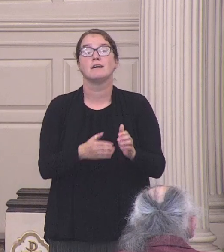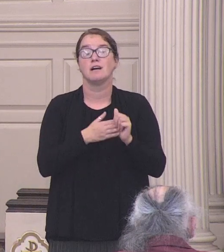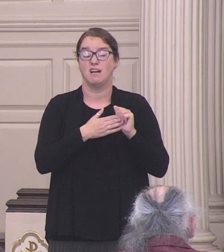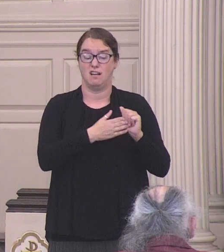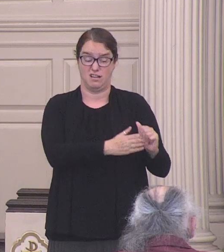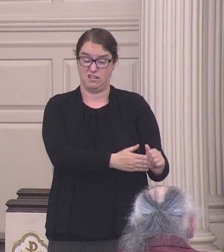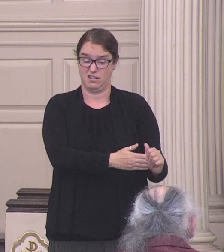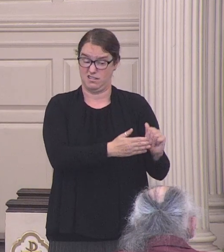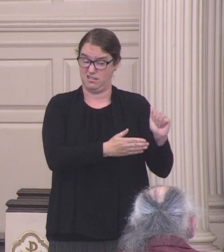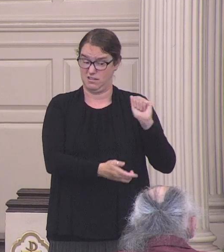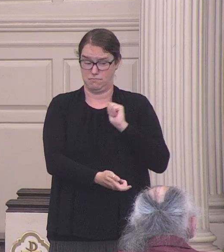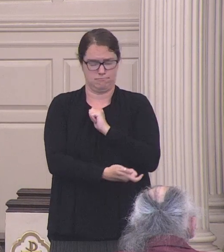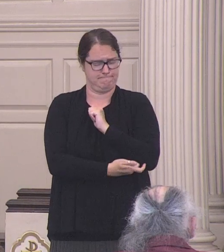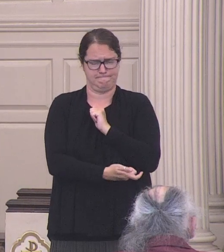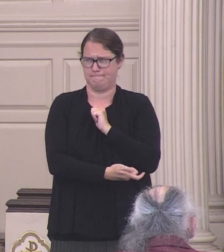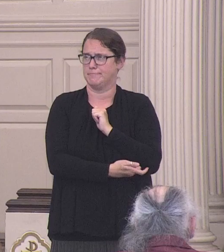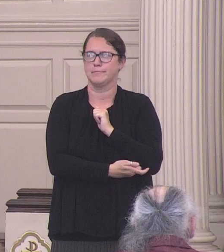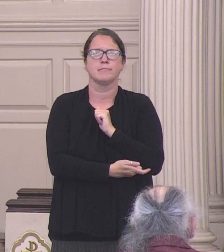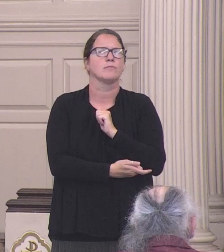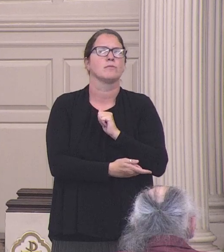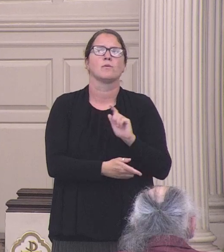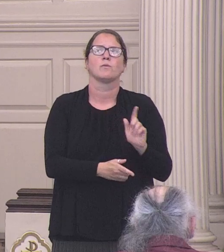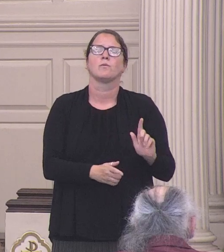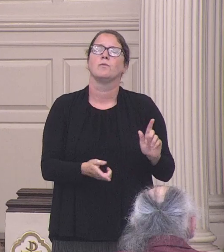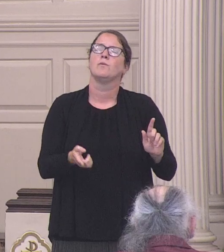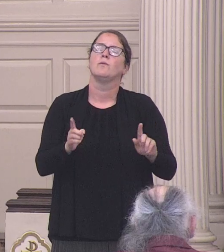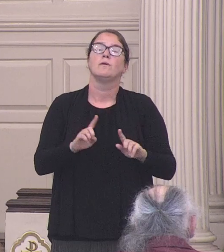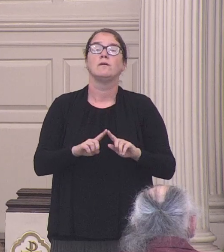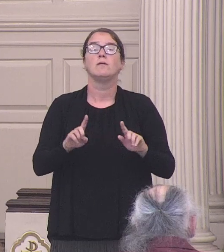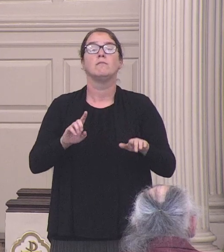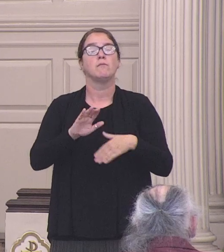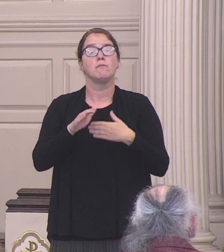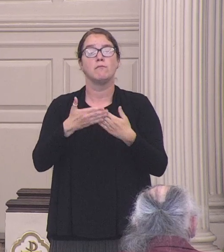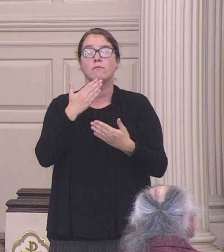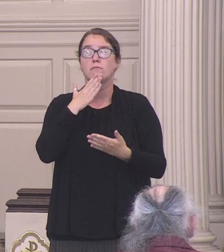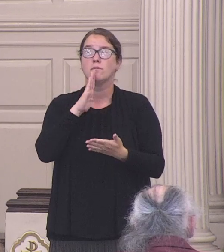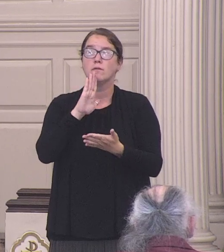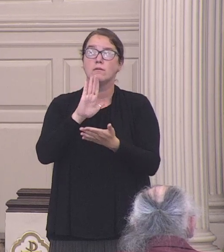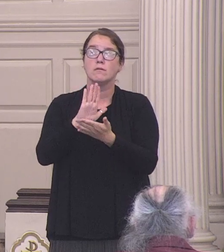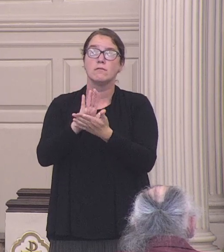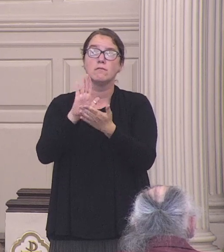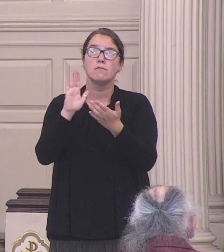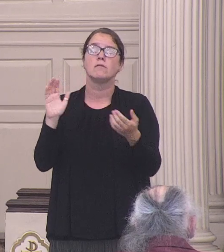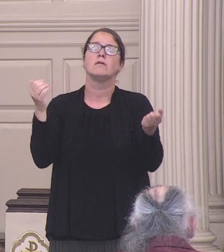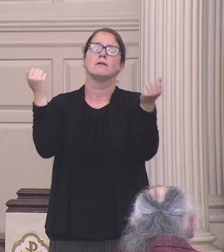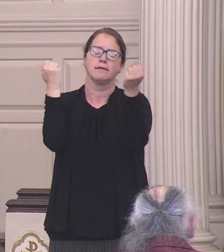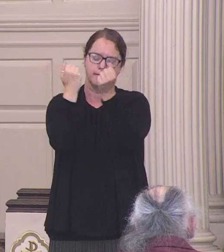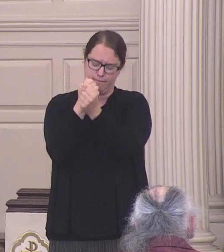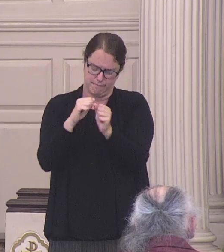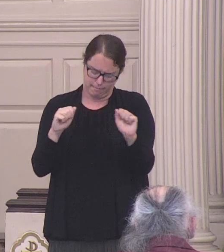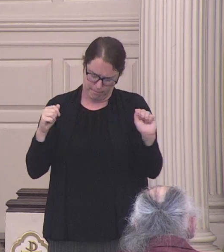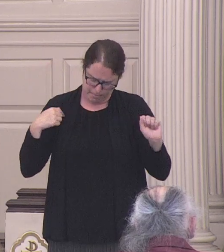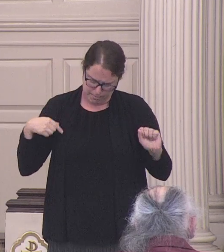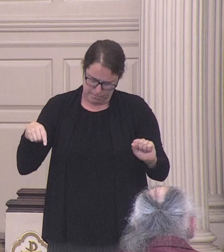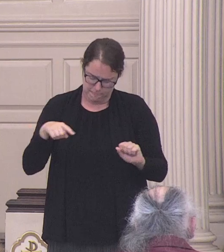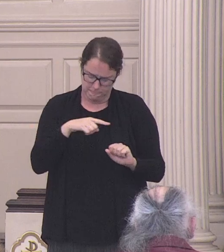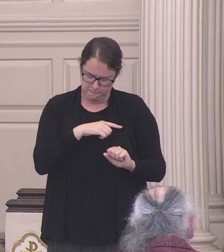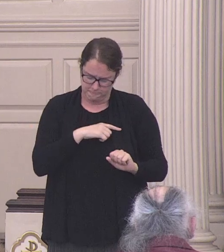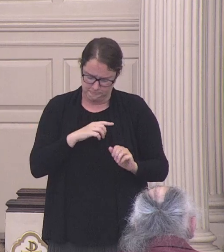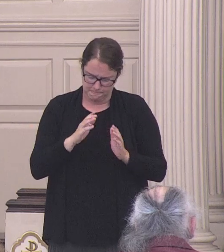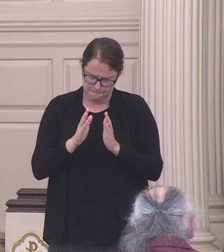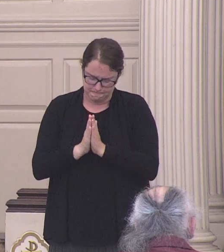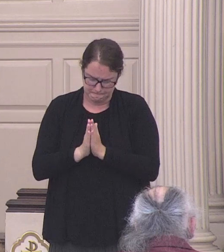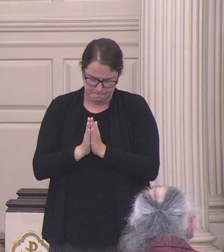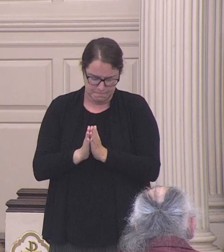us. And lead us not into temptation, but